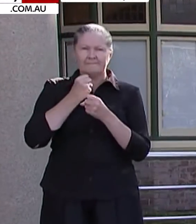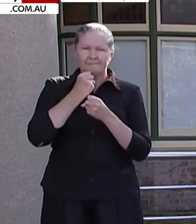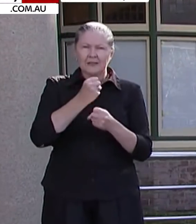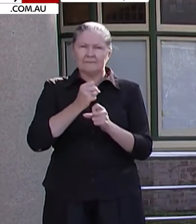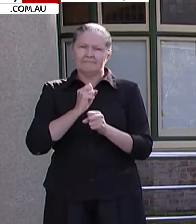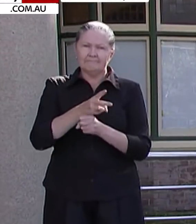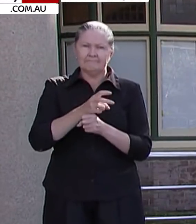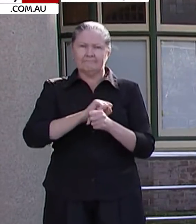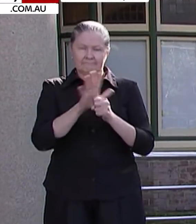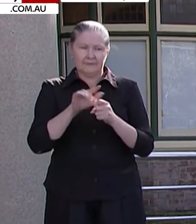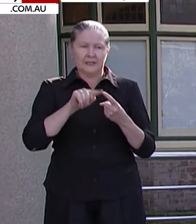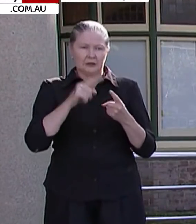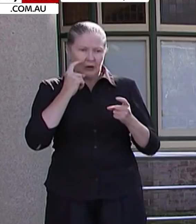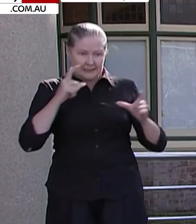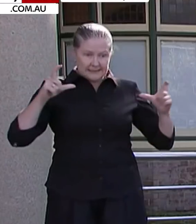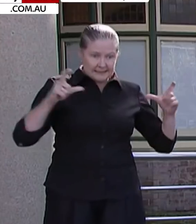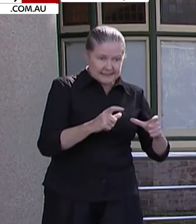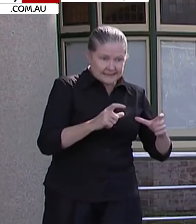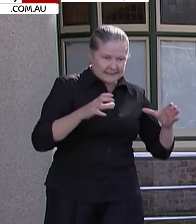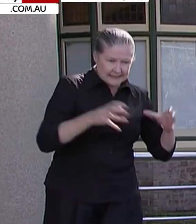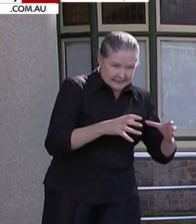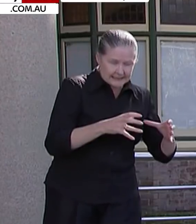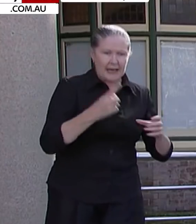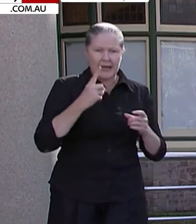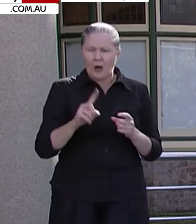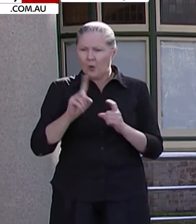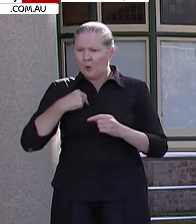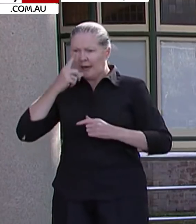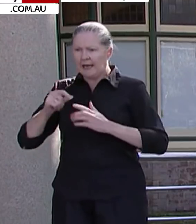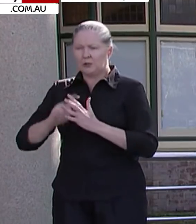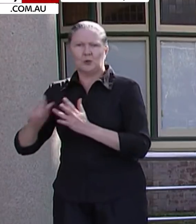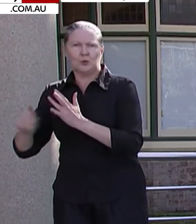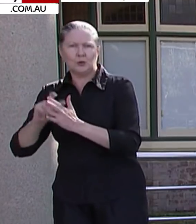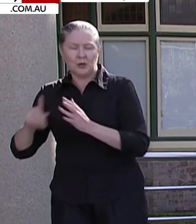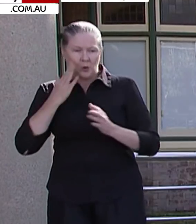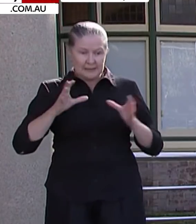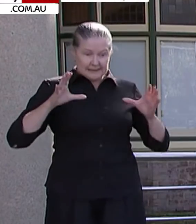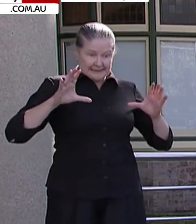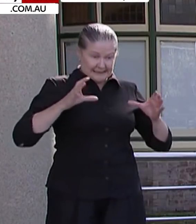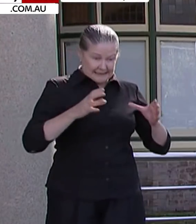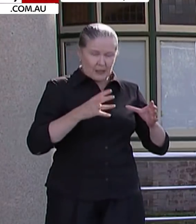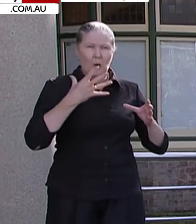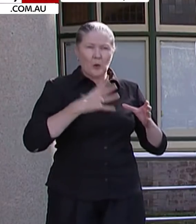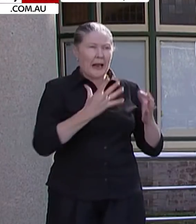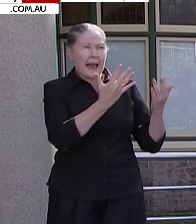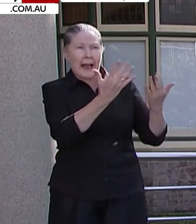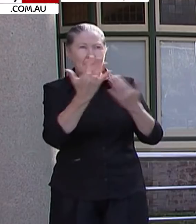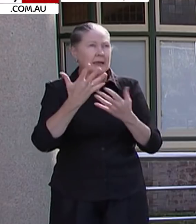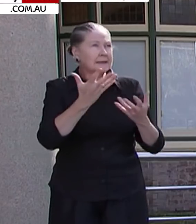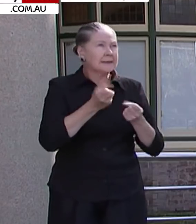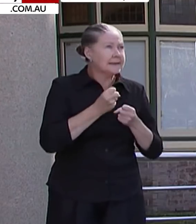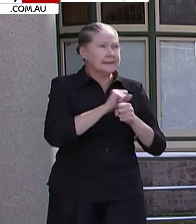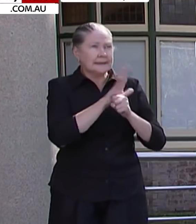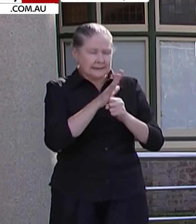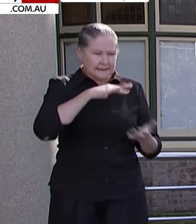containment and the capacity. In containment, we are always seeking to reduce the number of cases, and in